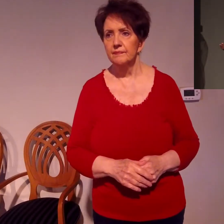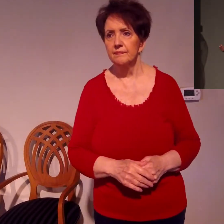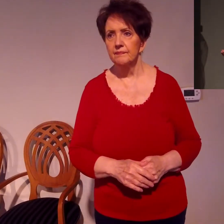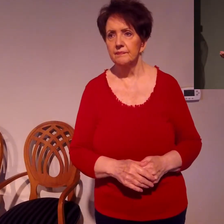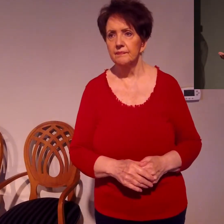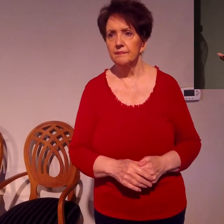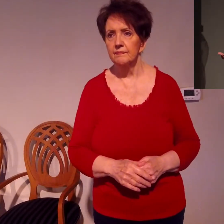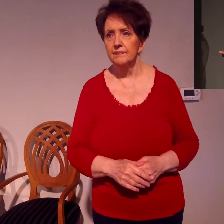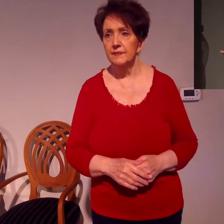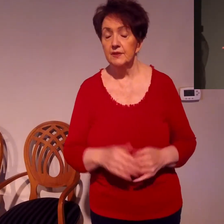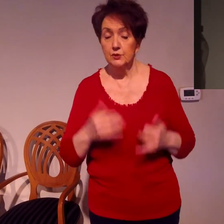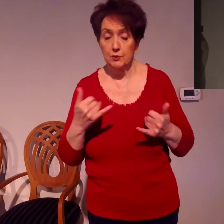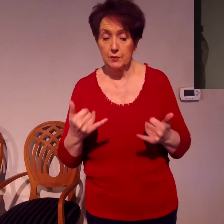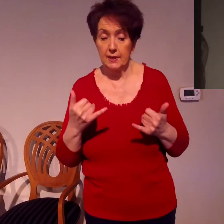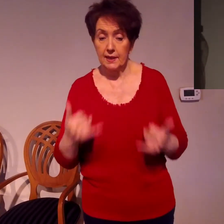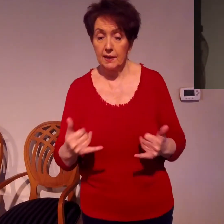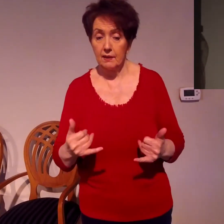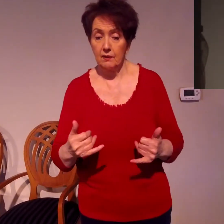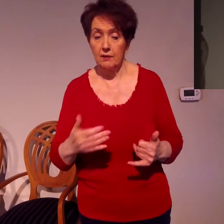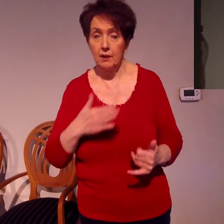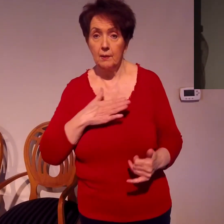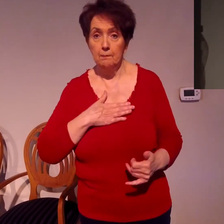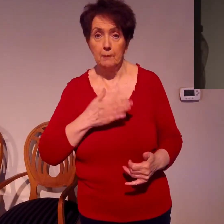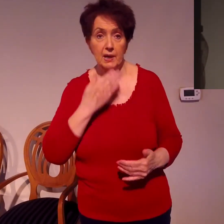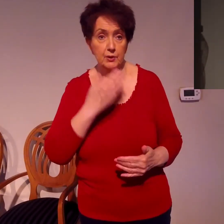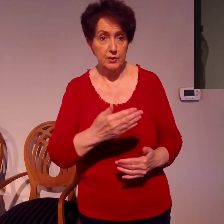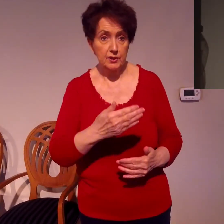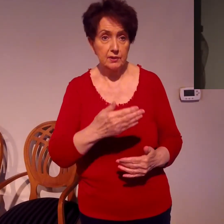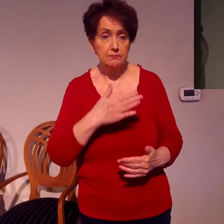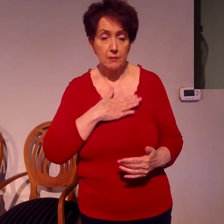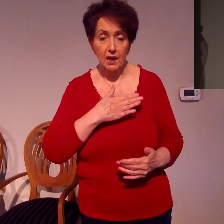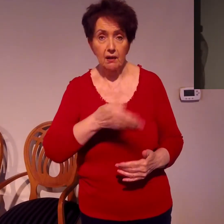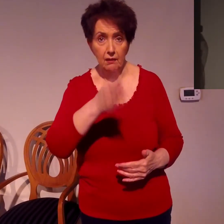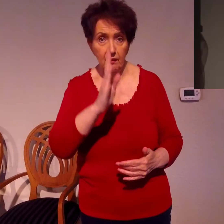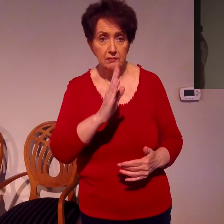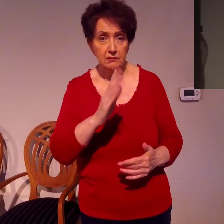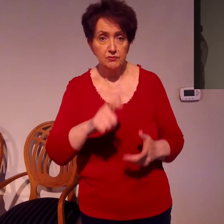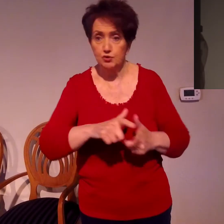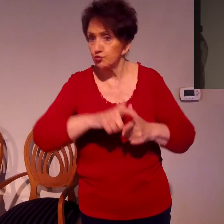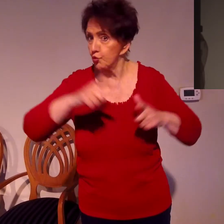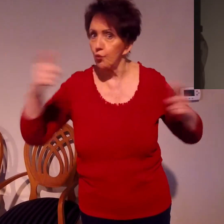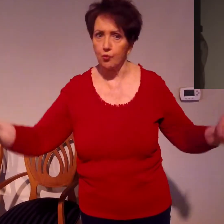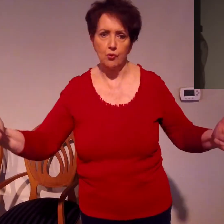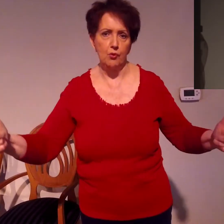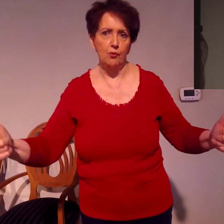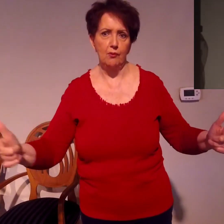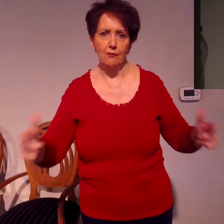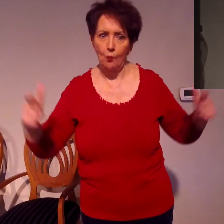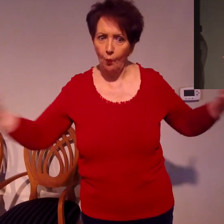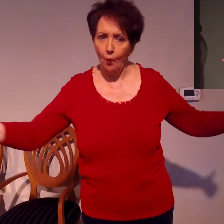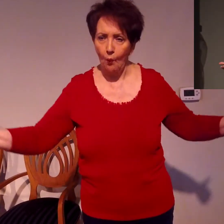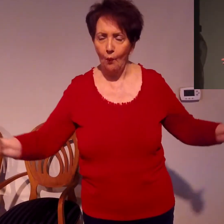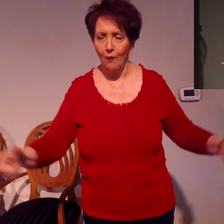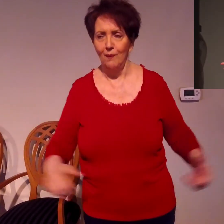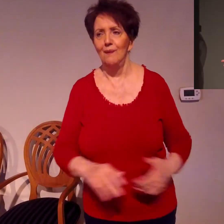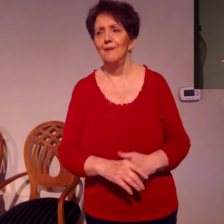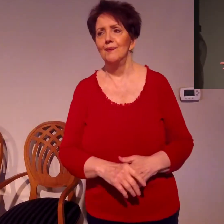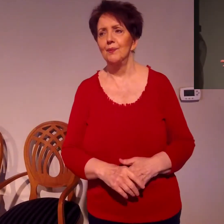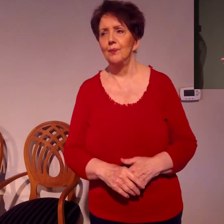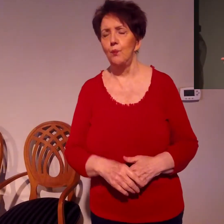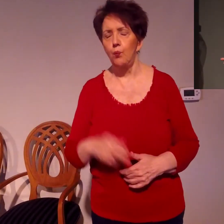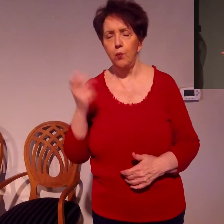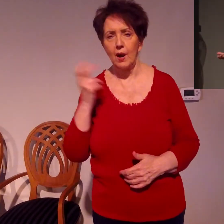And so now, how big is my good? How big is my God? It just grew. It just grew because I went, oh my